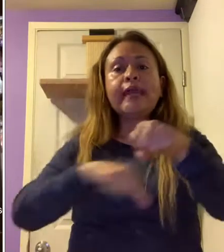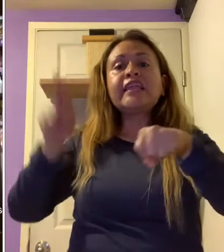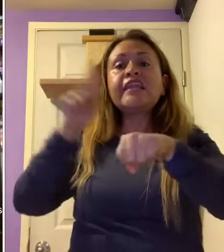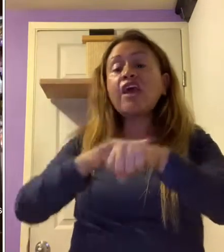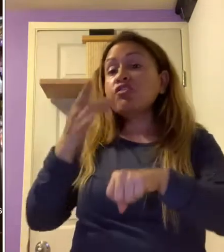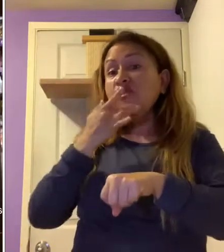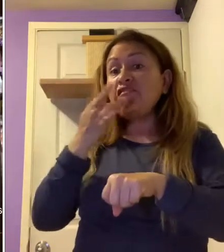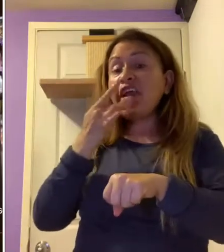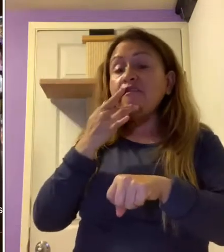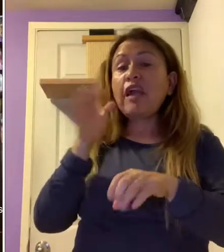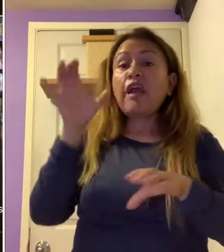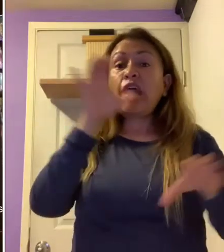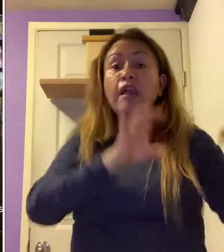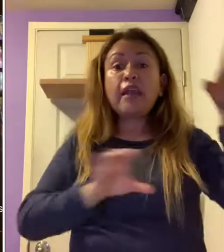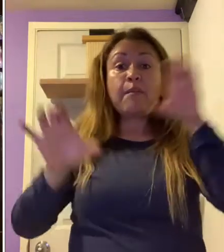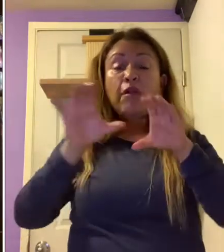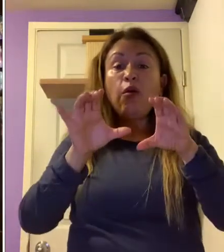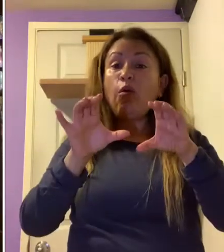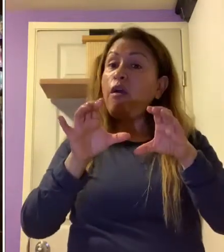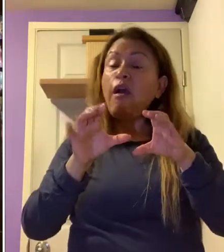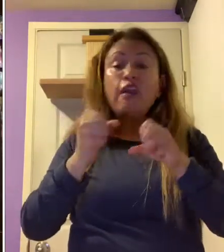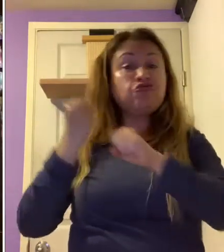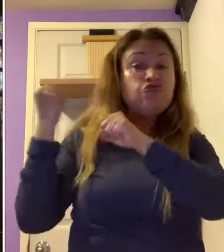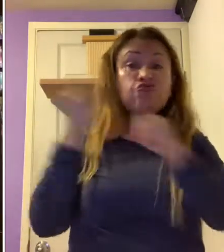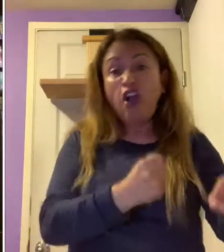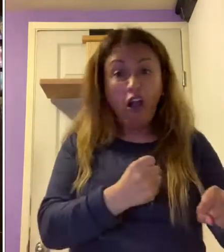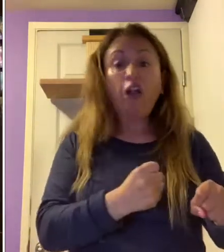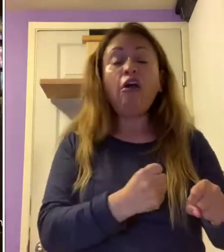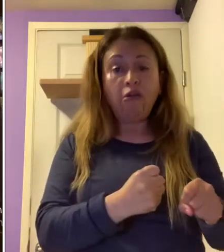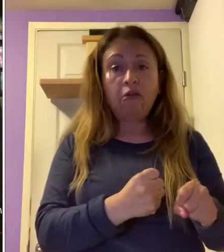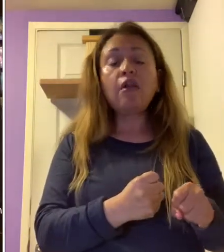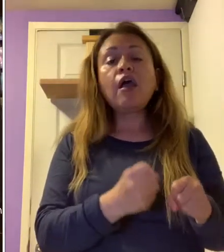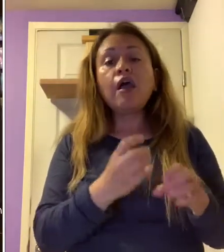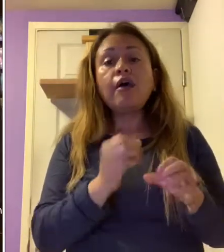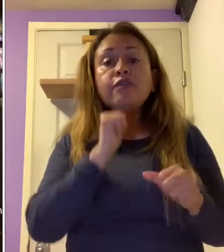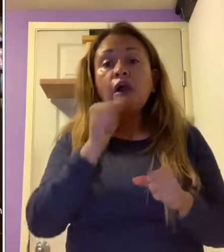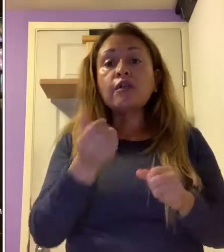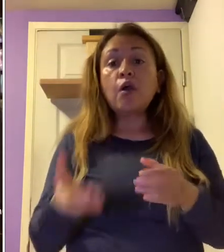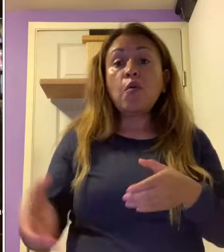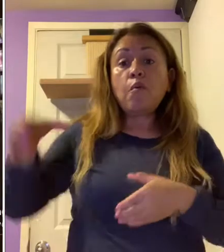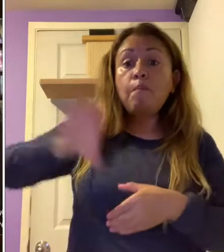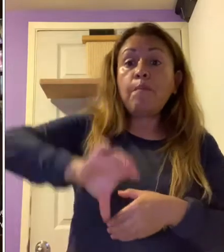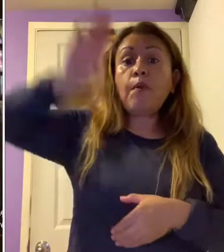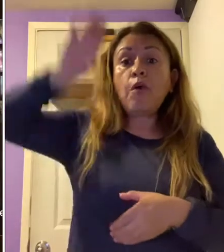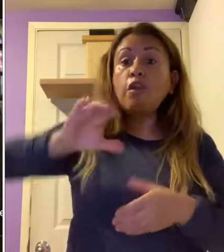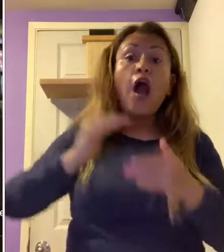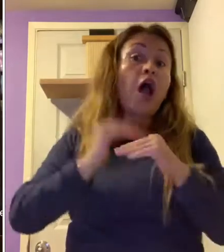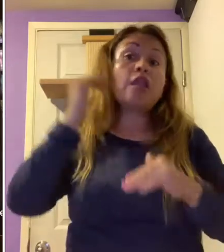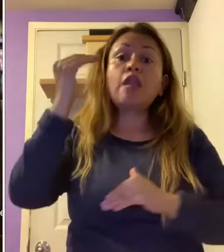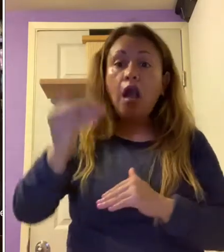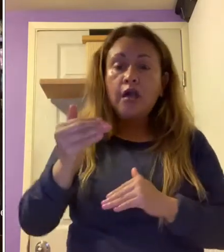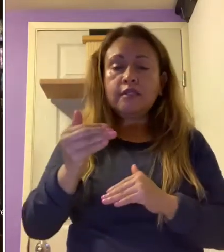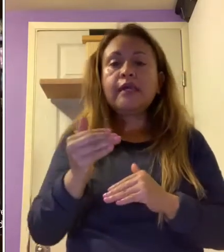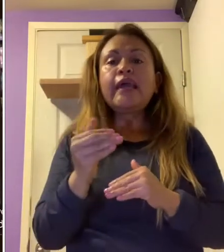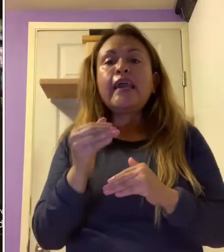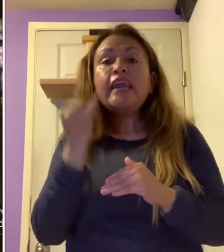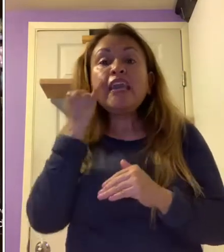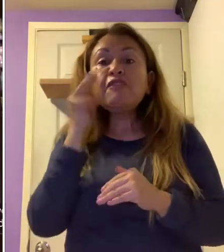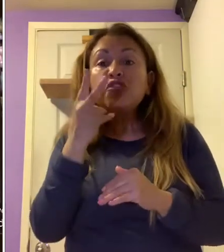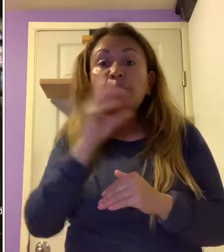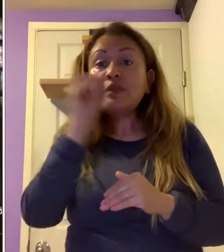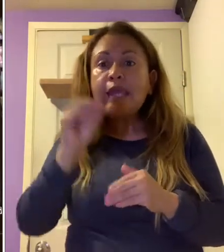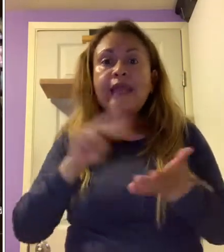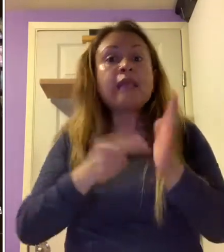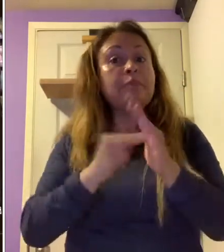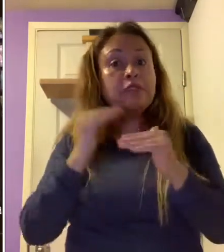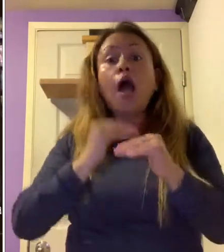because something like natural flavors is a concentrated dose. Caramel coloring, concentrated dose. They would never put a lot in there. So they're concentrated and